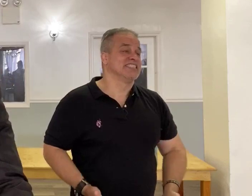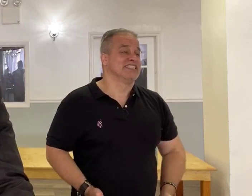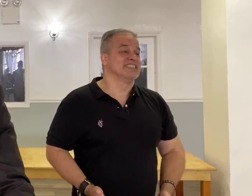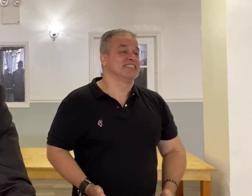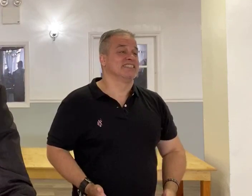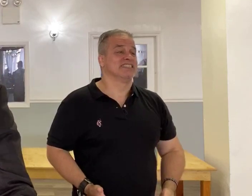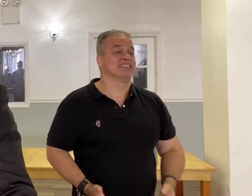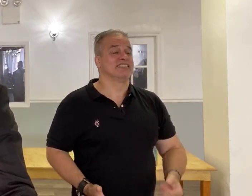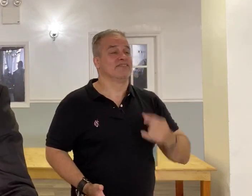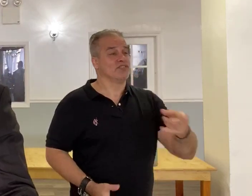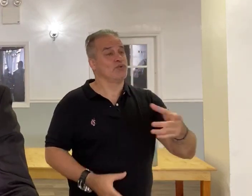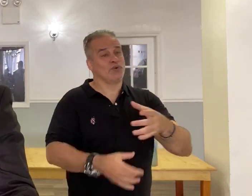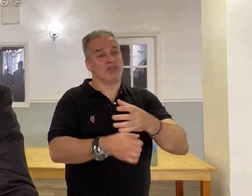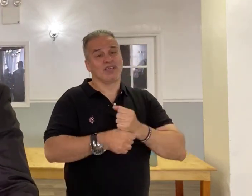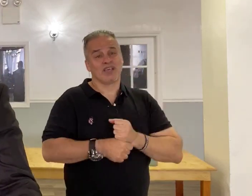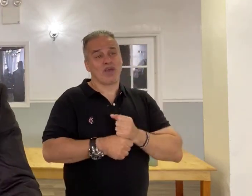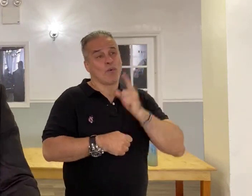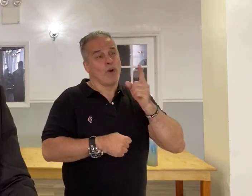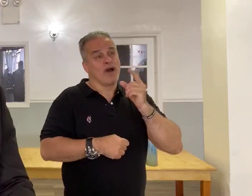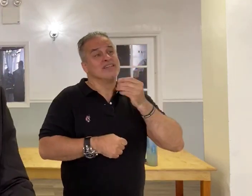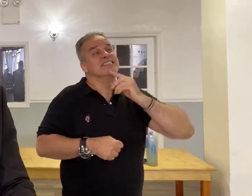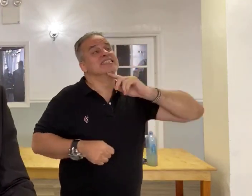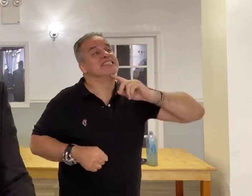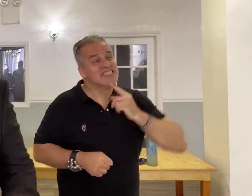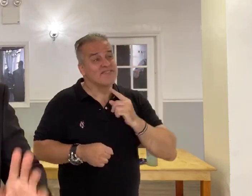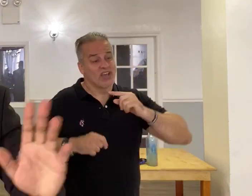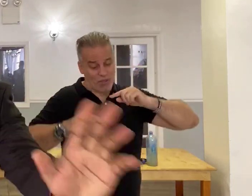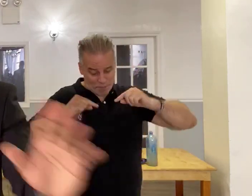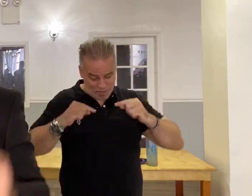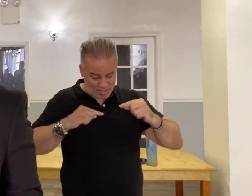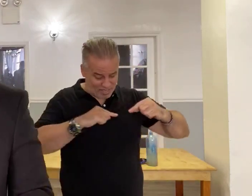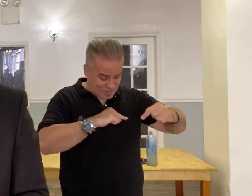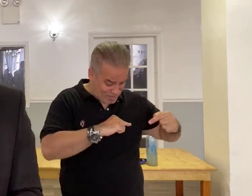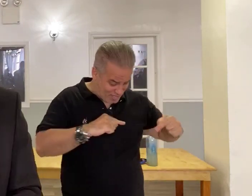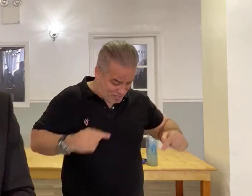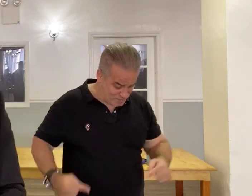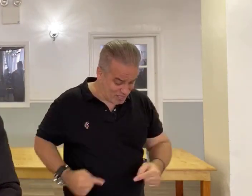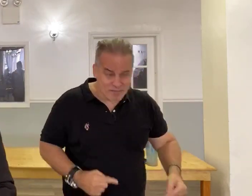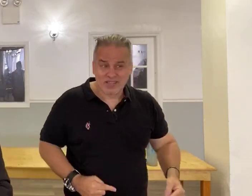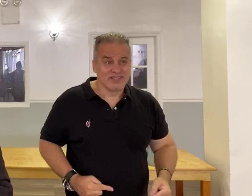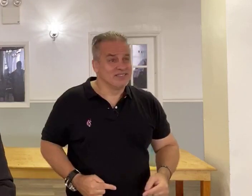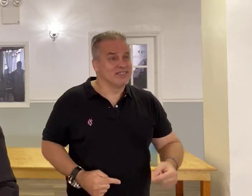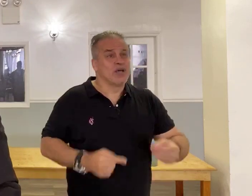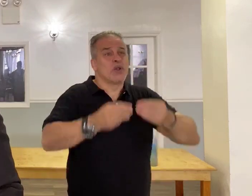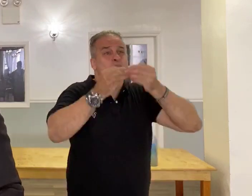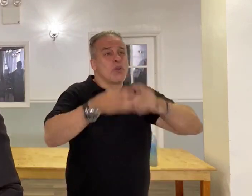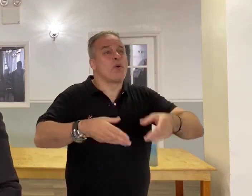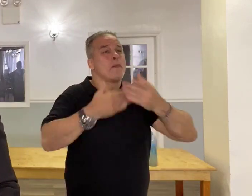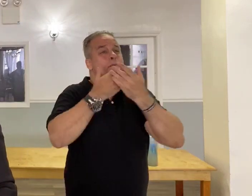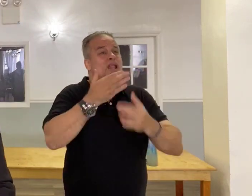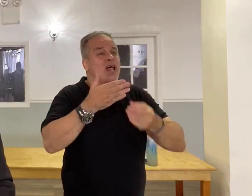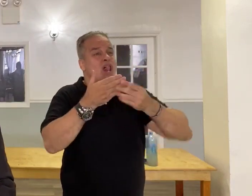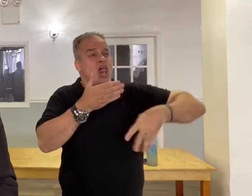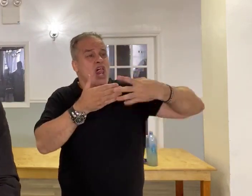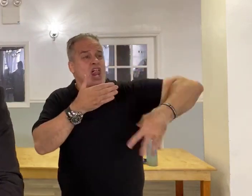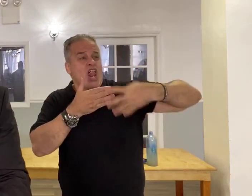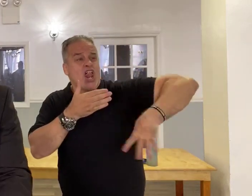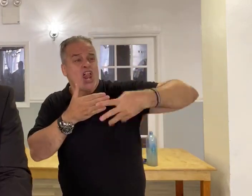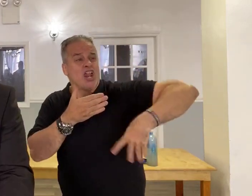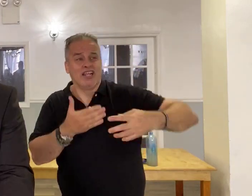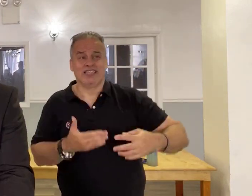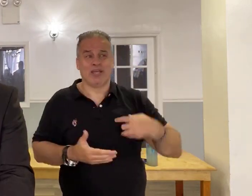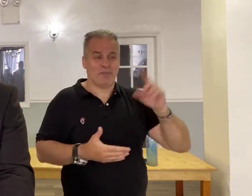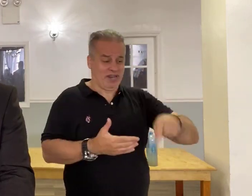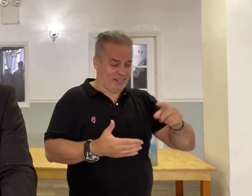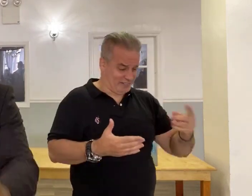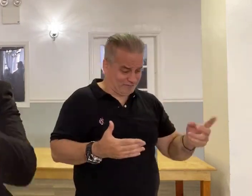You get one of those horrific injuries, then you get to you quick. We need to deal with that blood loss. Amen. We need to get you a tourniquet